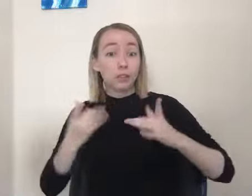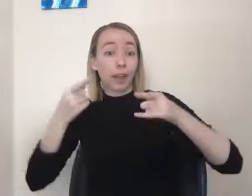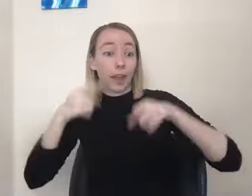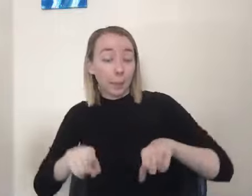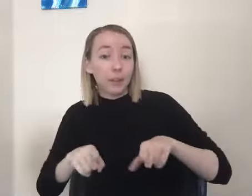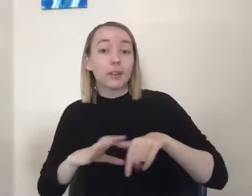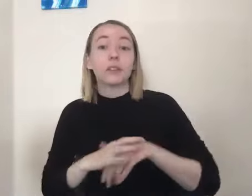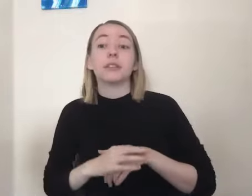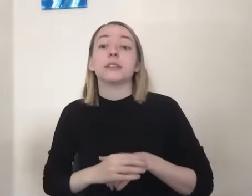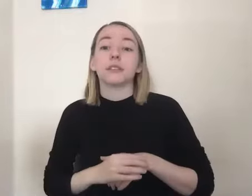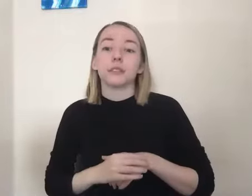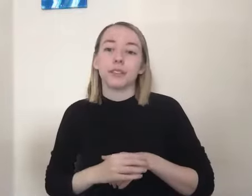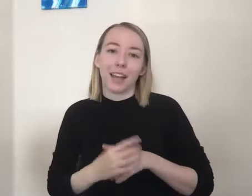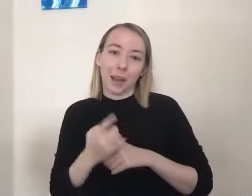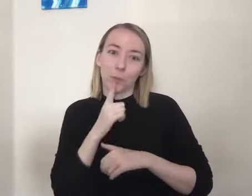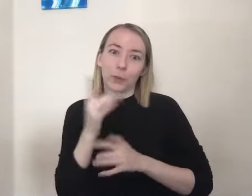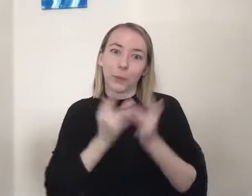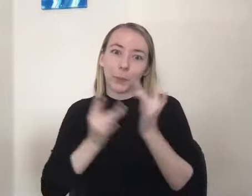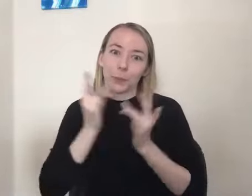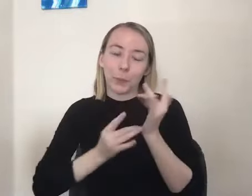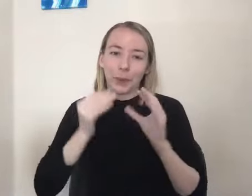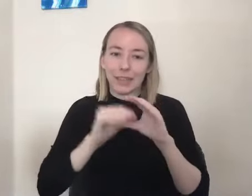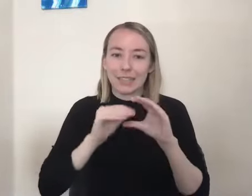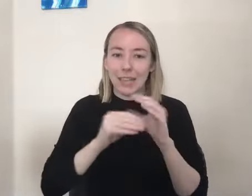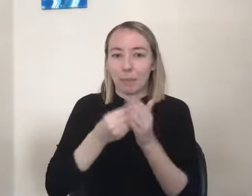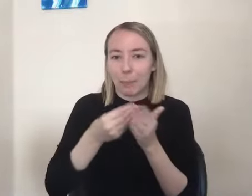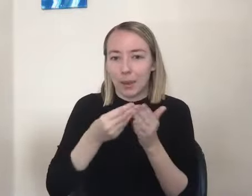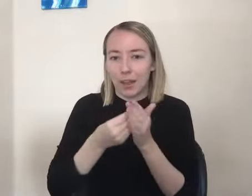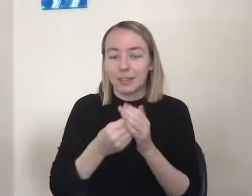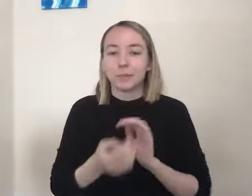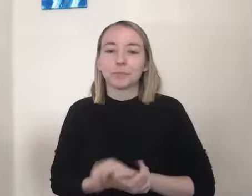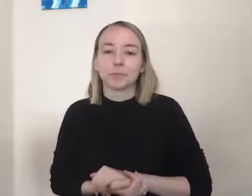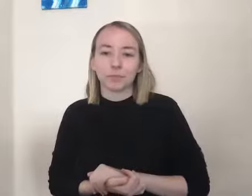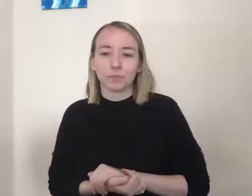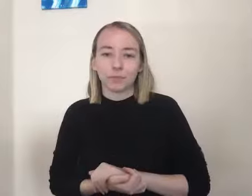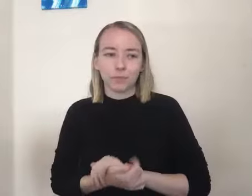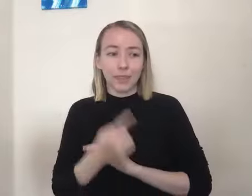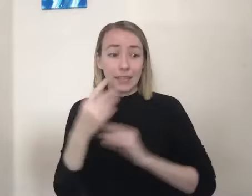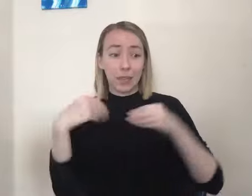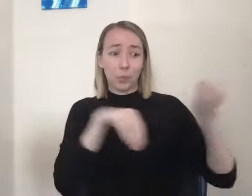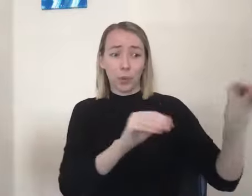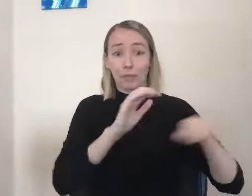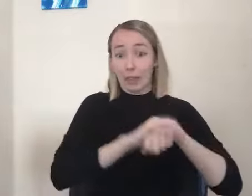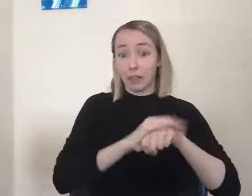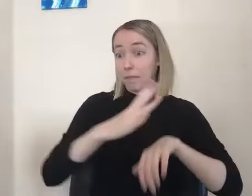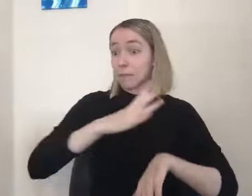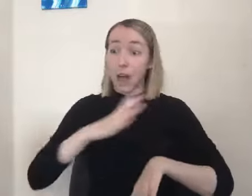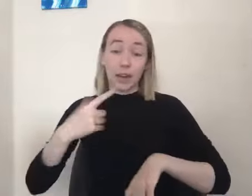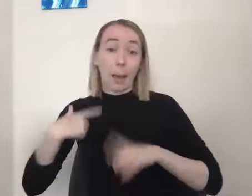time. And we never really spoke much for a year because I was so hurt and so angry. But we'd a holiday coming up. We'd booked a holiday,